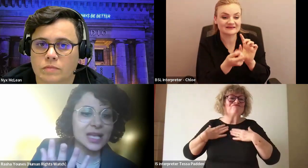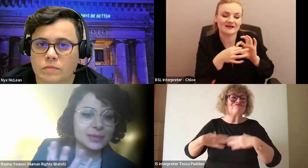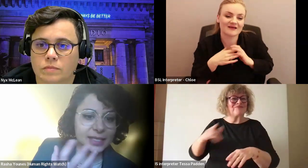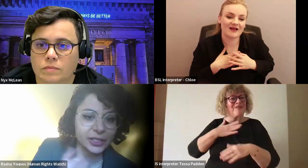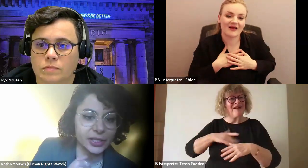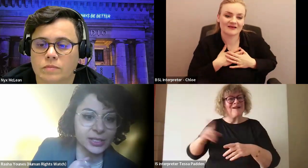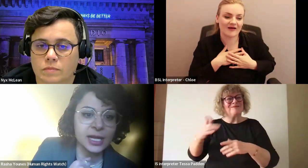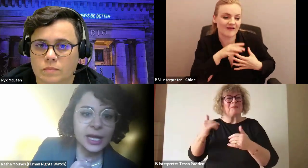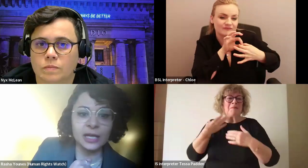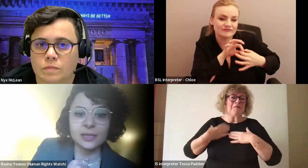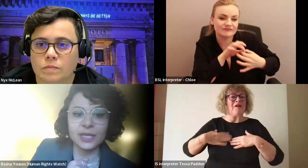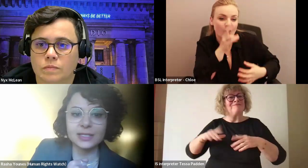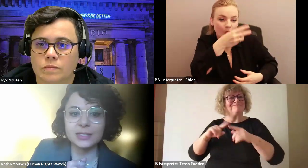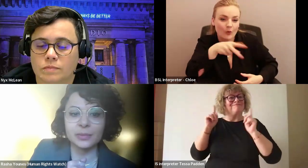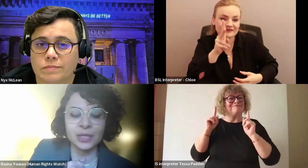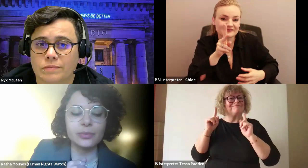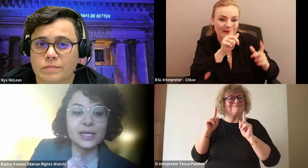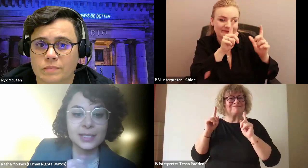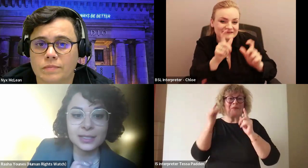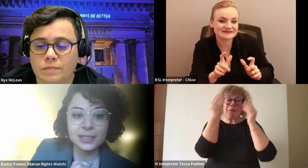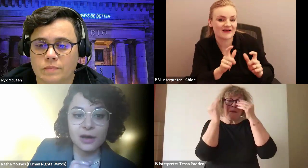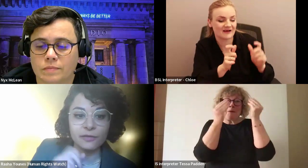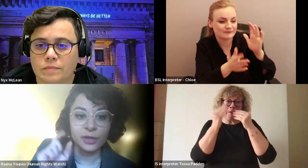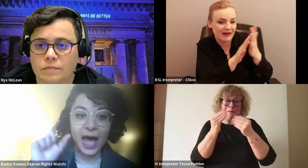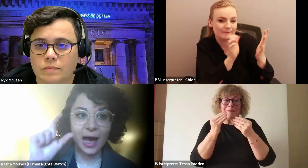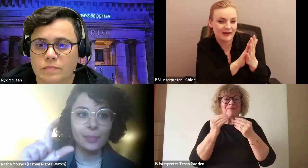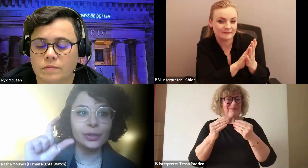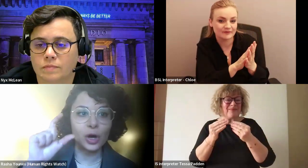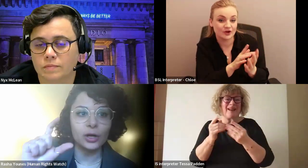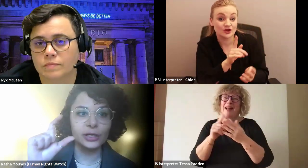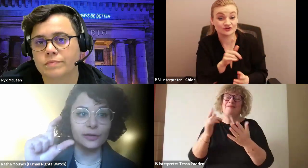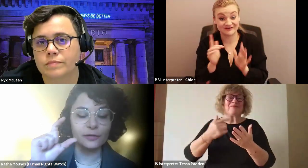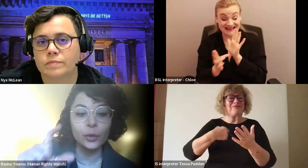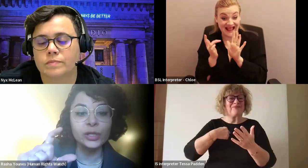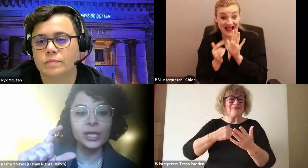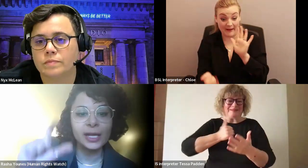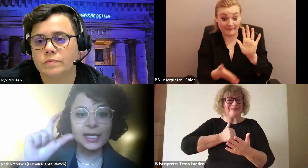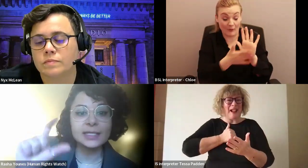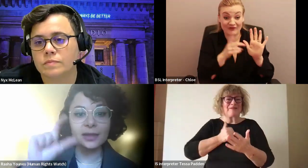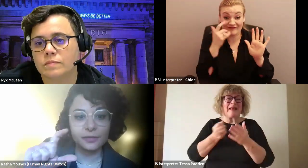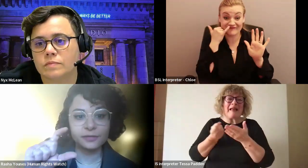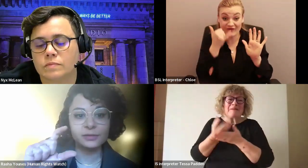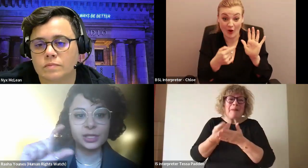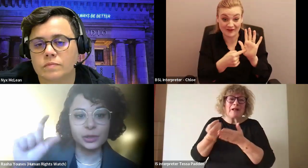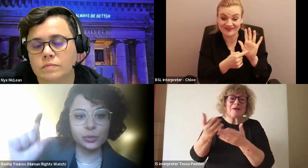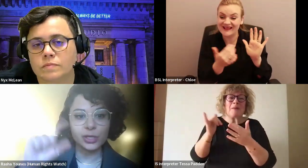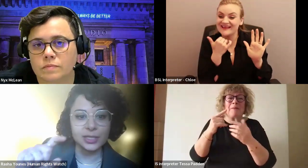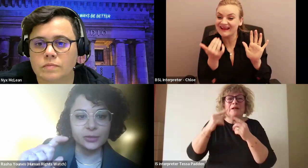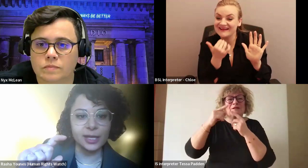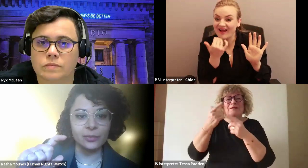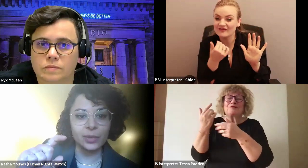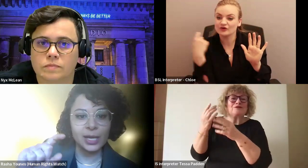even WhatsApp stickers. In some cases, the mere presence of the app on their phone is enough